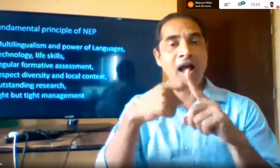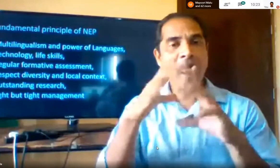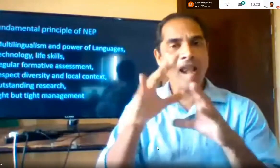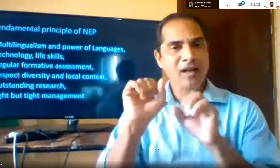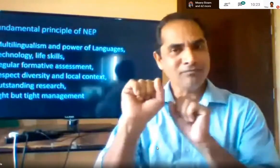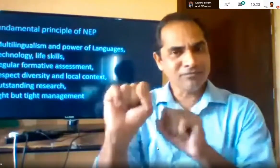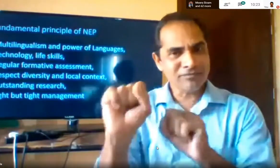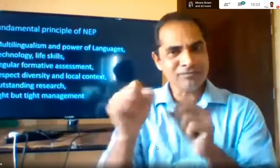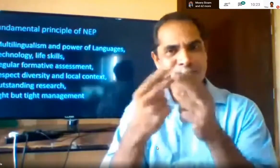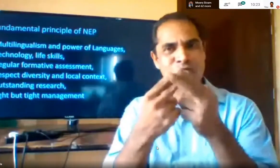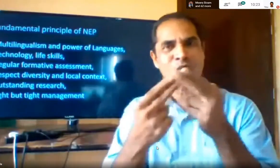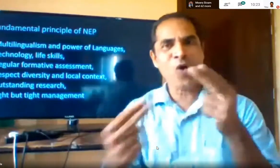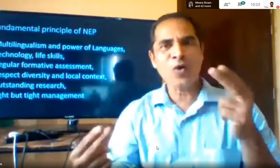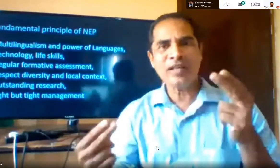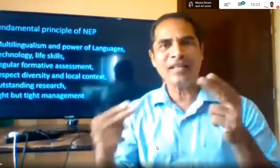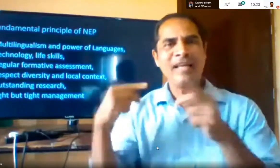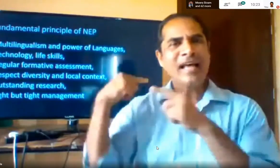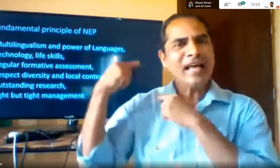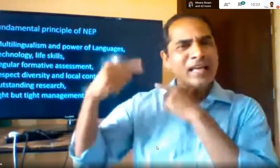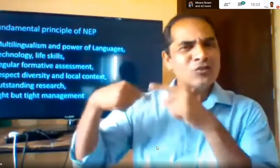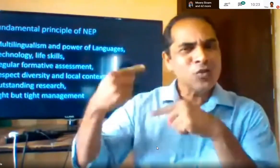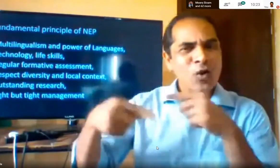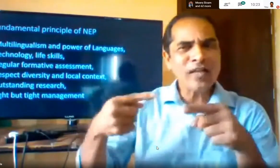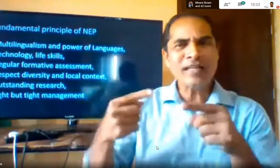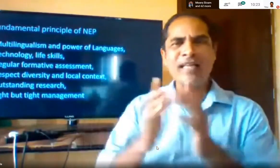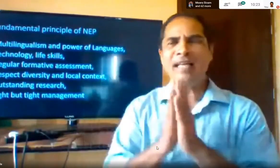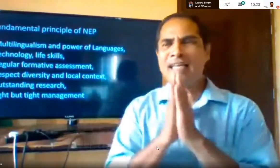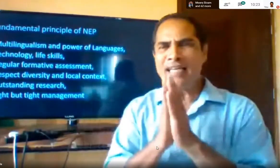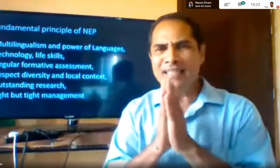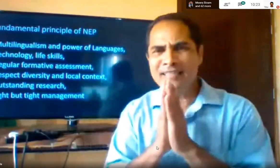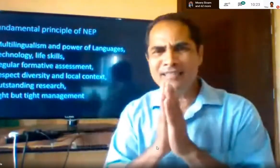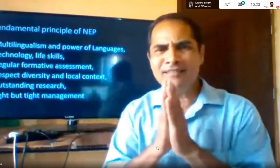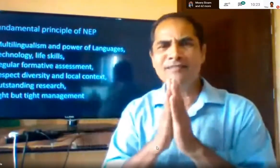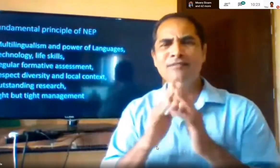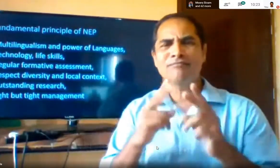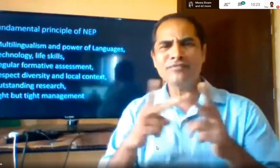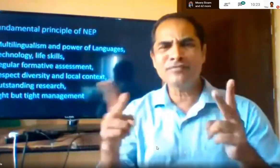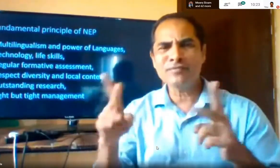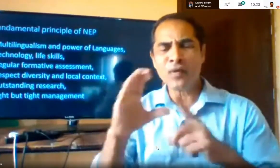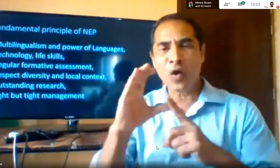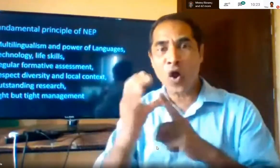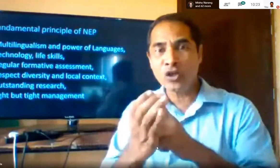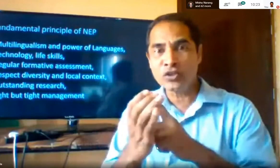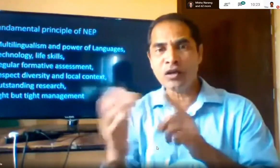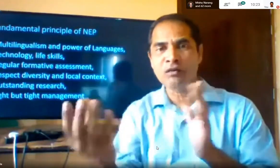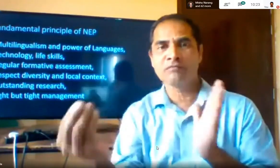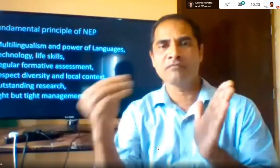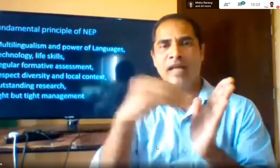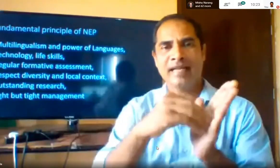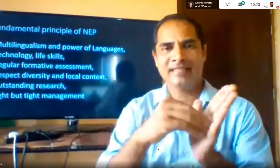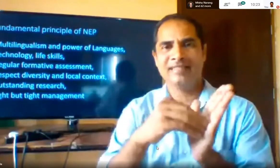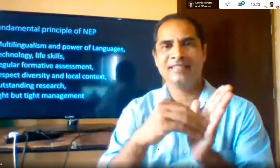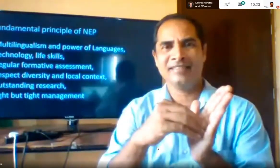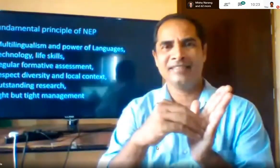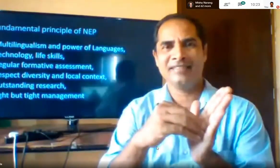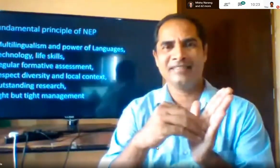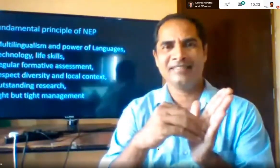will change the book for Kerala in like the stories related to the Kerala history, related to the Kerala culture, they